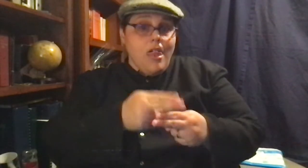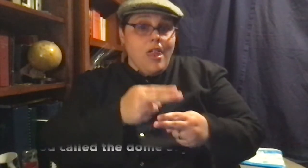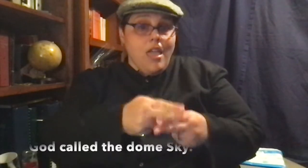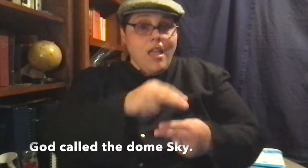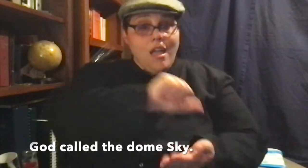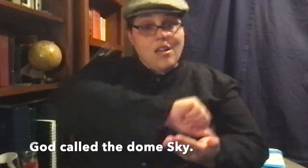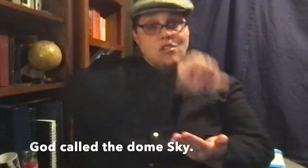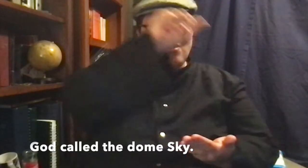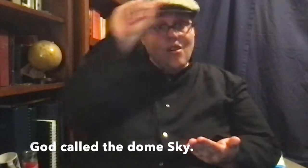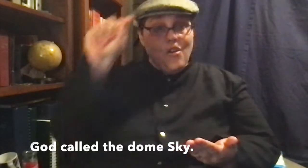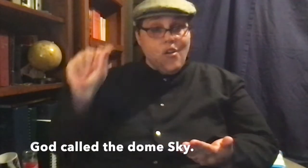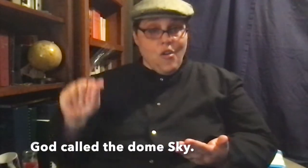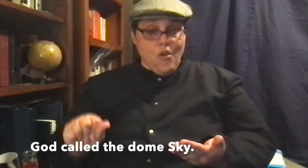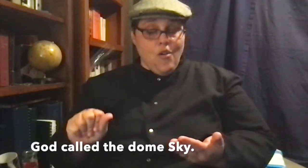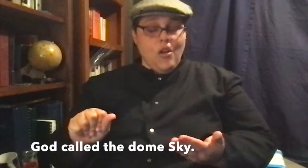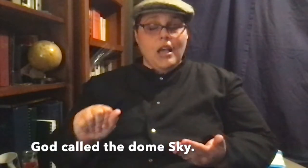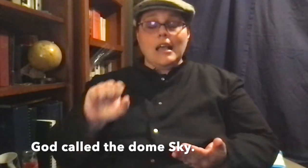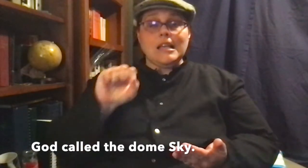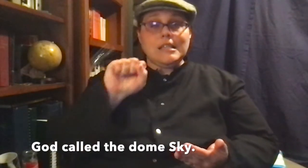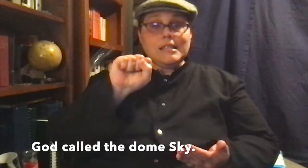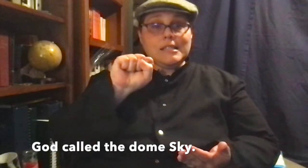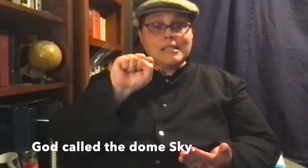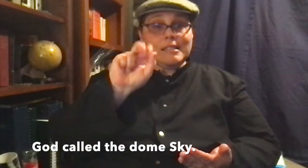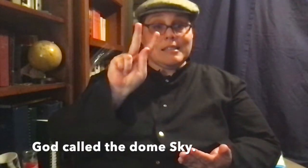And God called the dome sky.